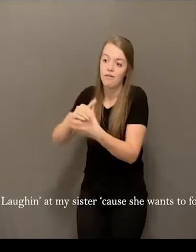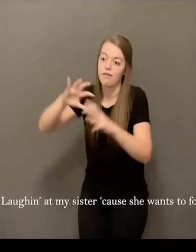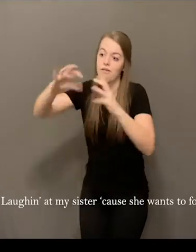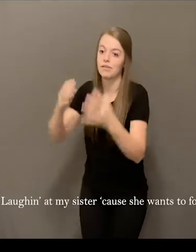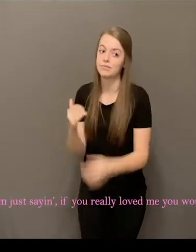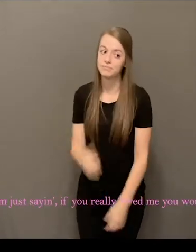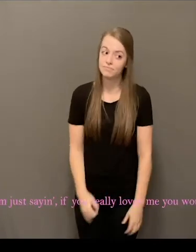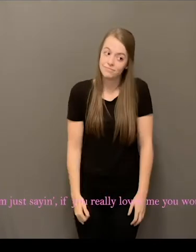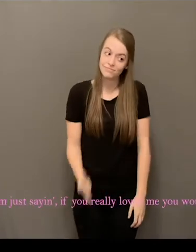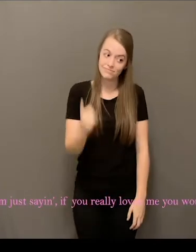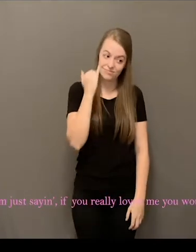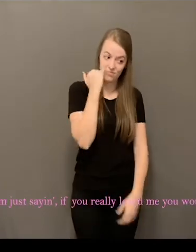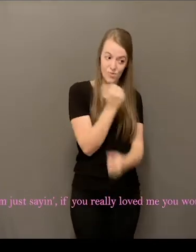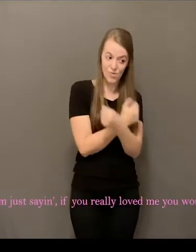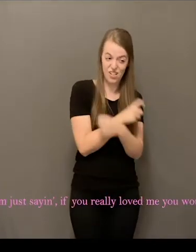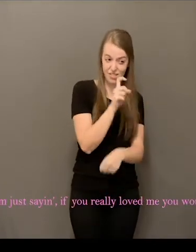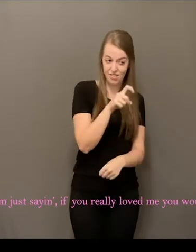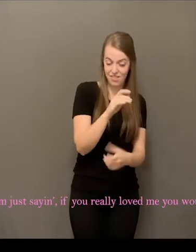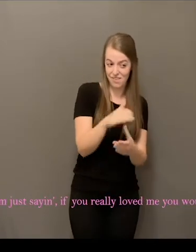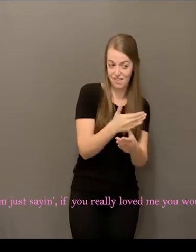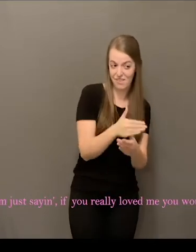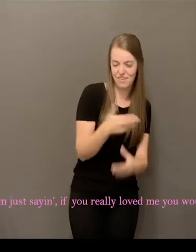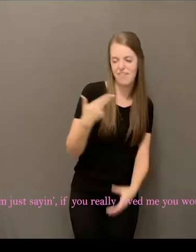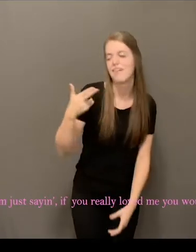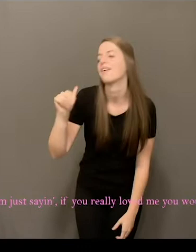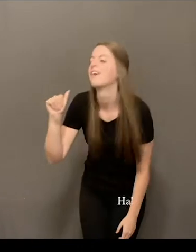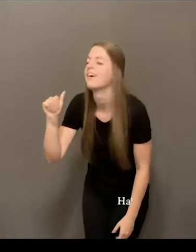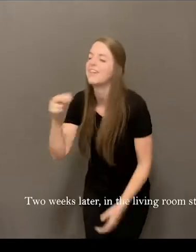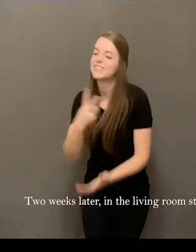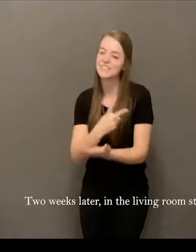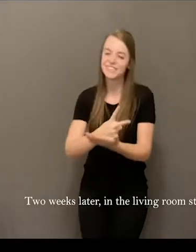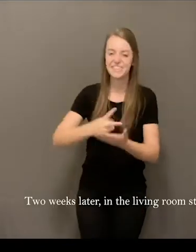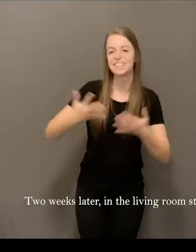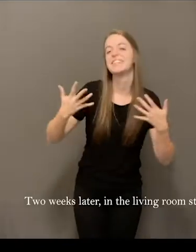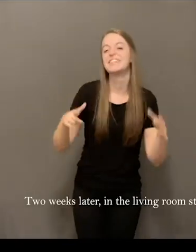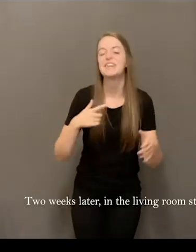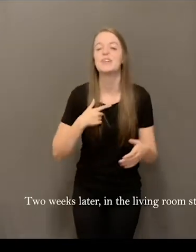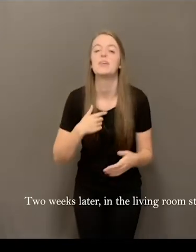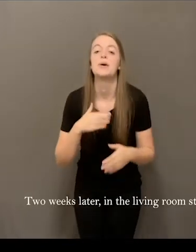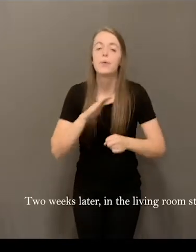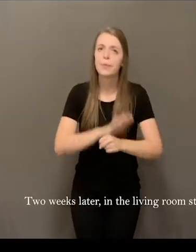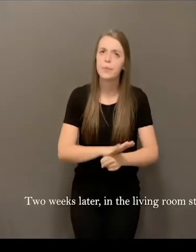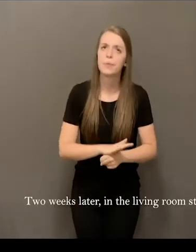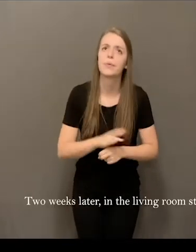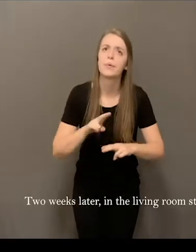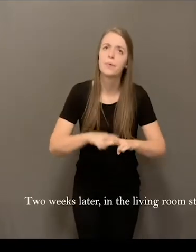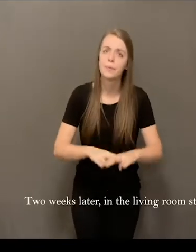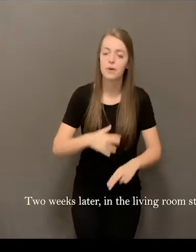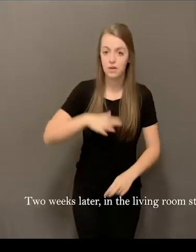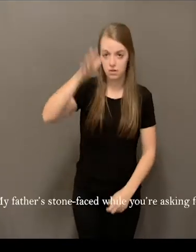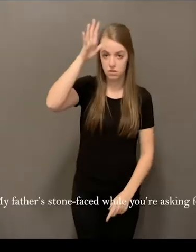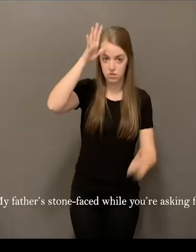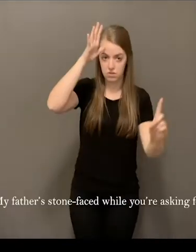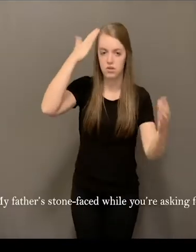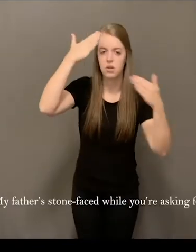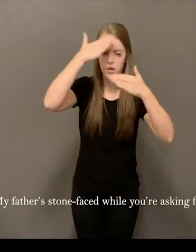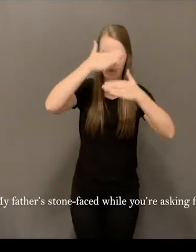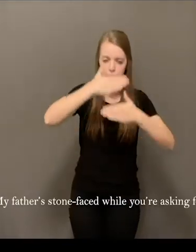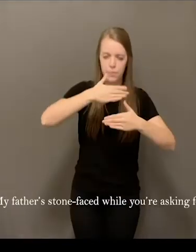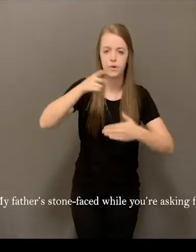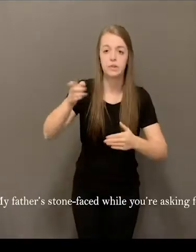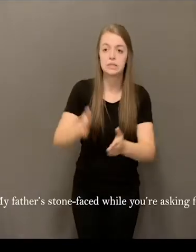form a harem. I'm just saying, if you really love me, you would share them. Ha! 2 weeks later in the living room stressing, my